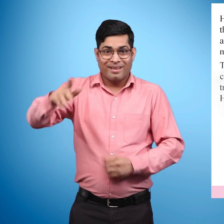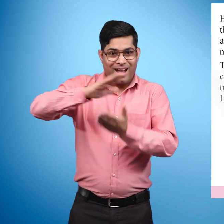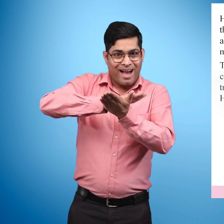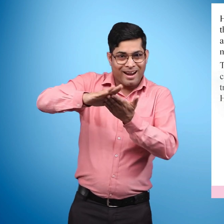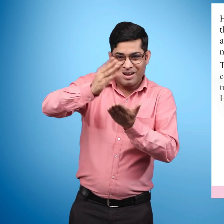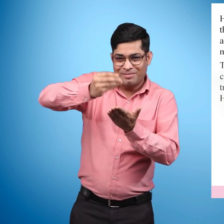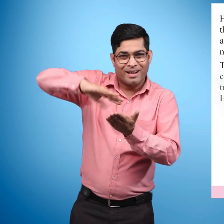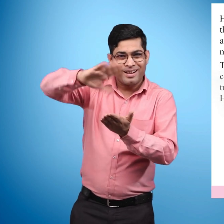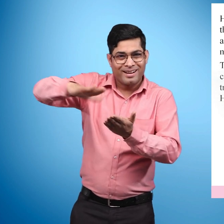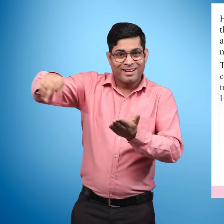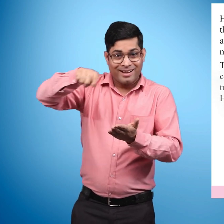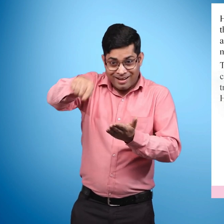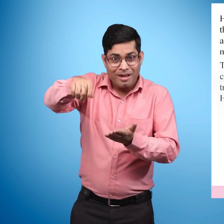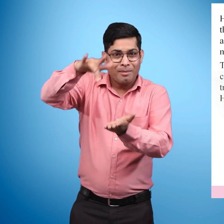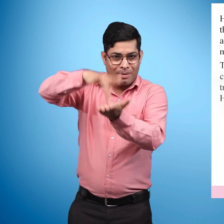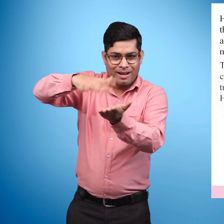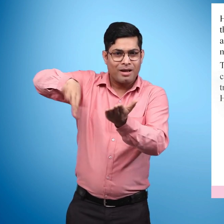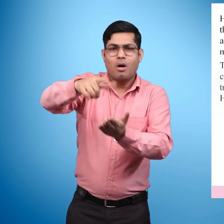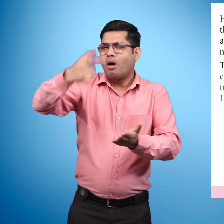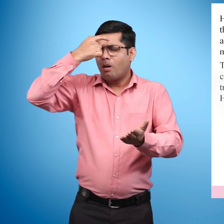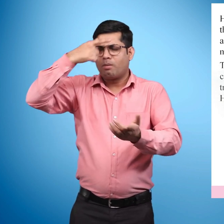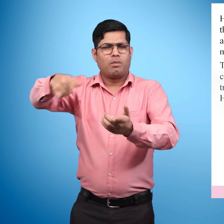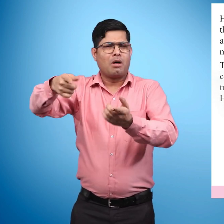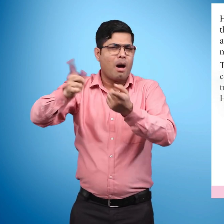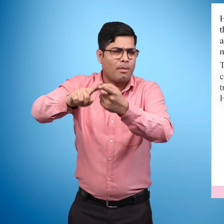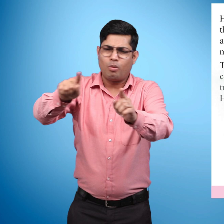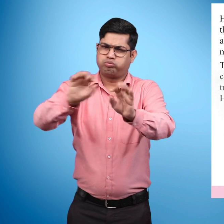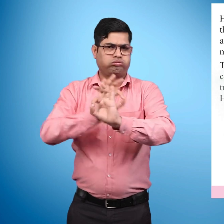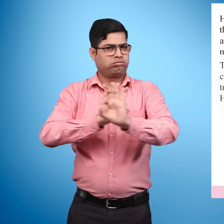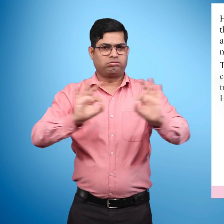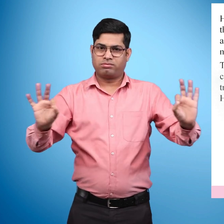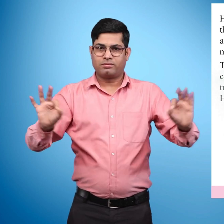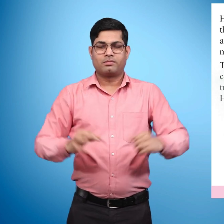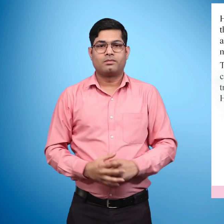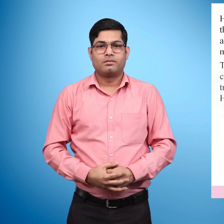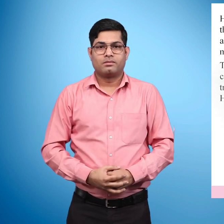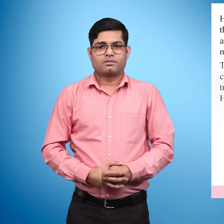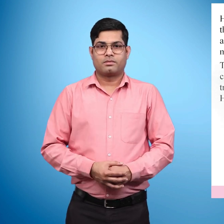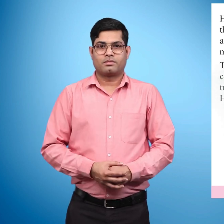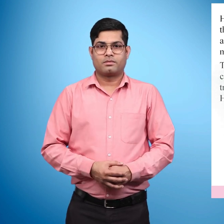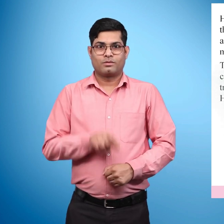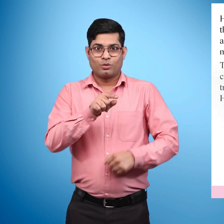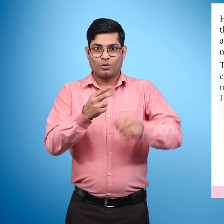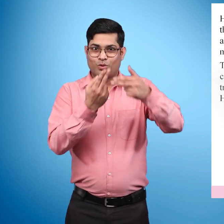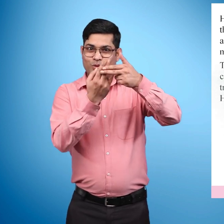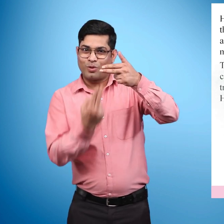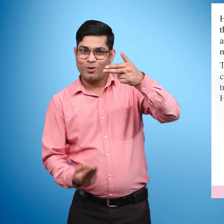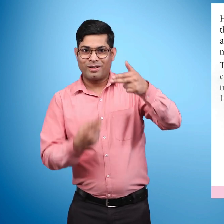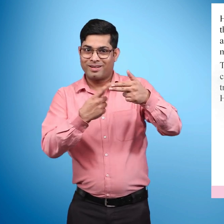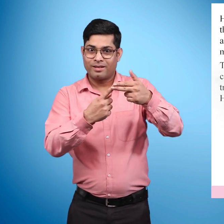It is said that no traveller was ever troubled again in the haunted desert. This is a Rajasthani folk